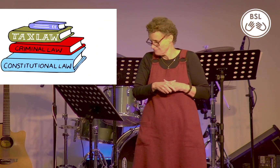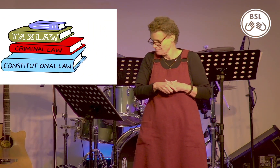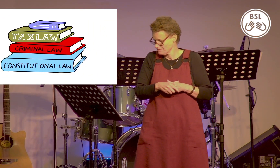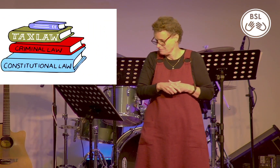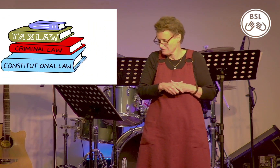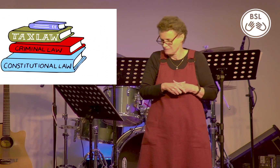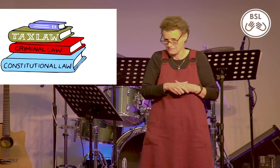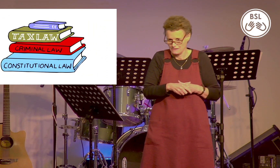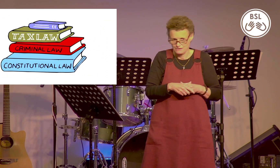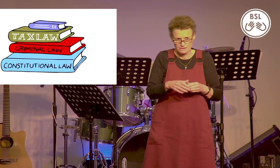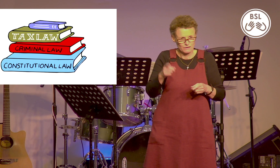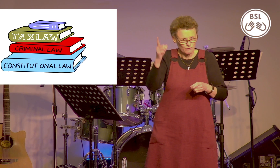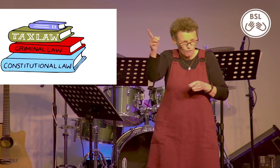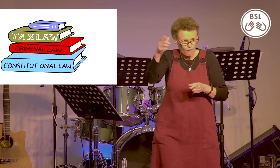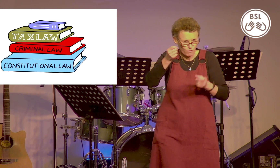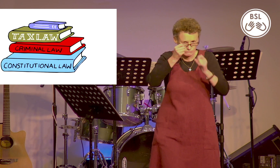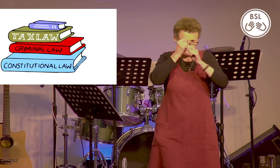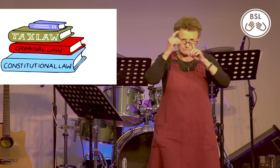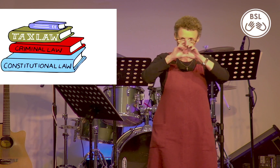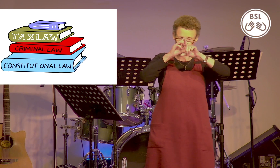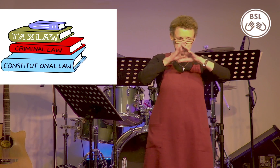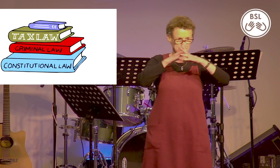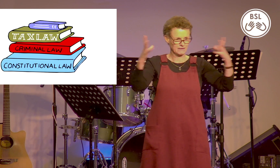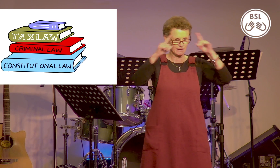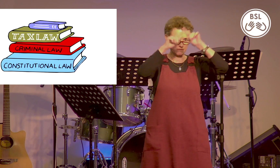can't bother, I'm not doing this. It's hard.